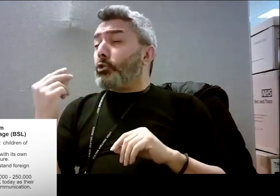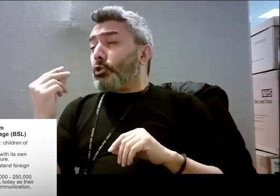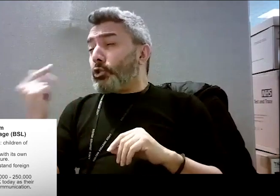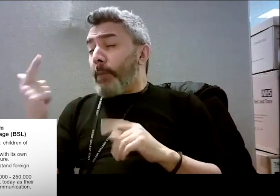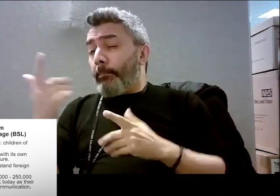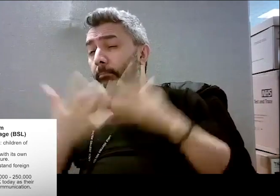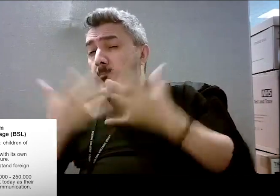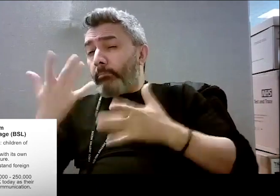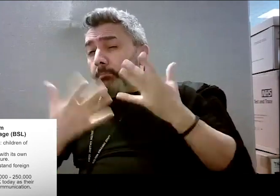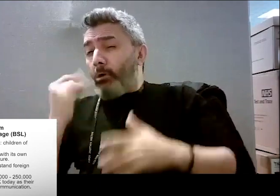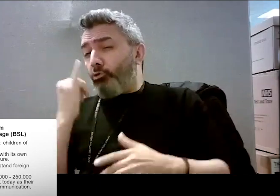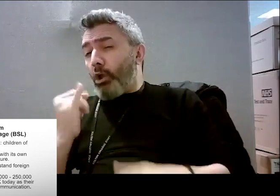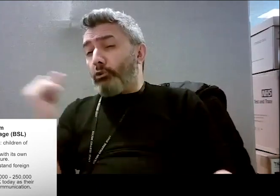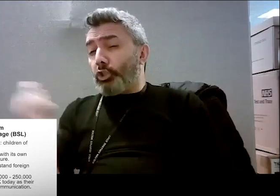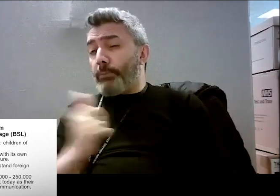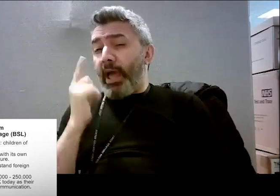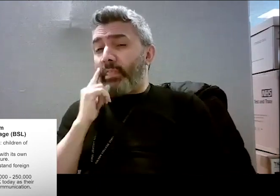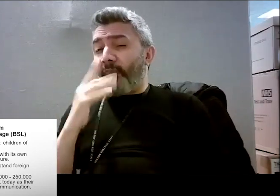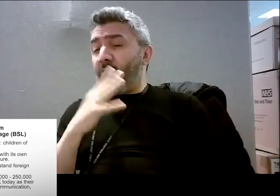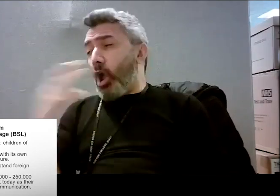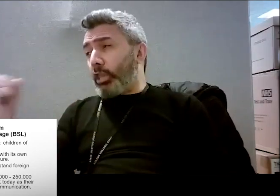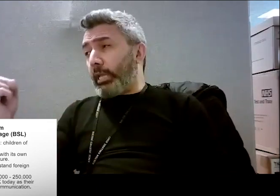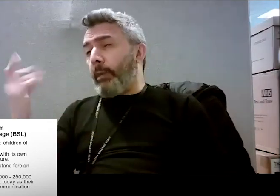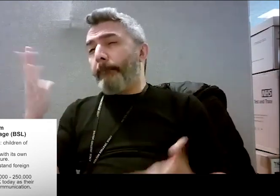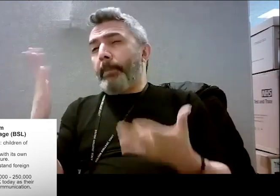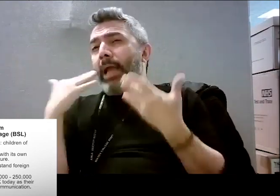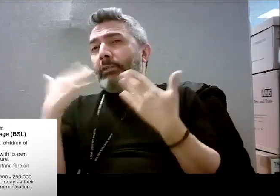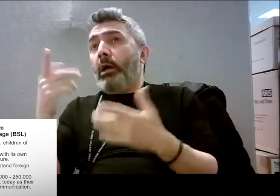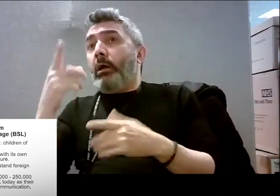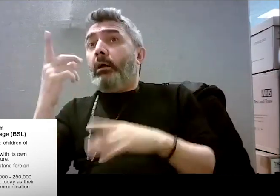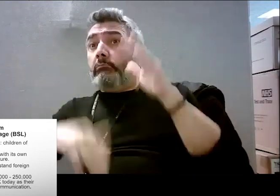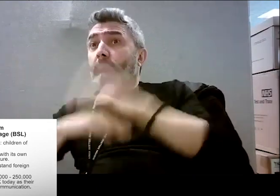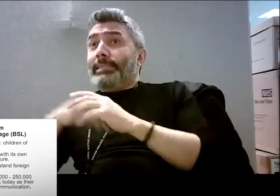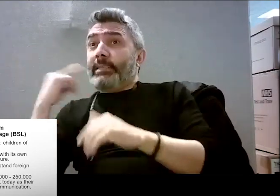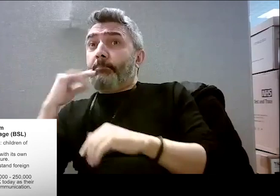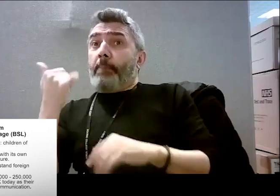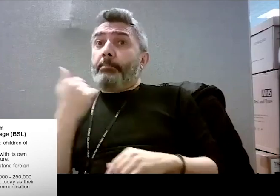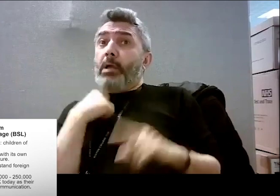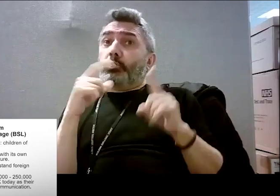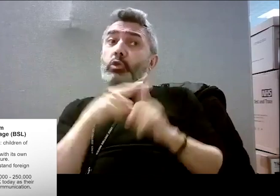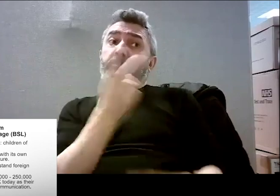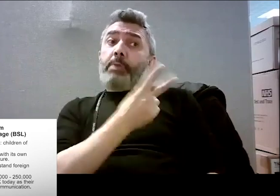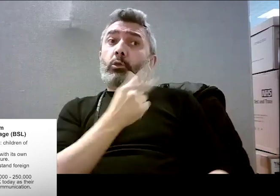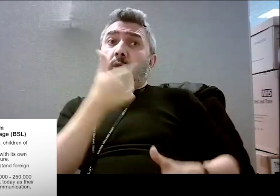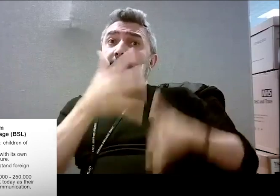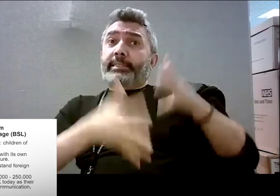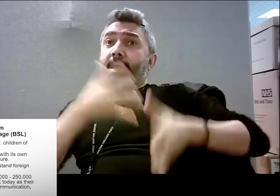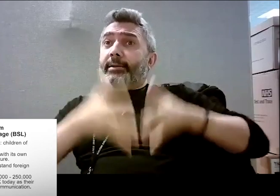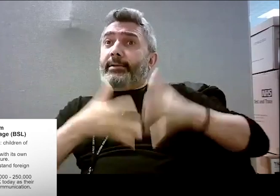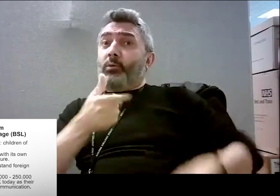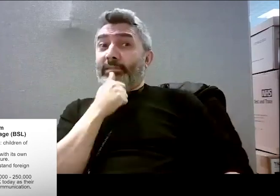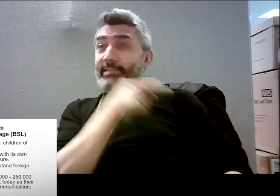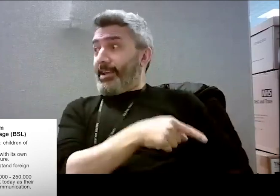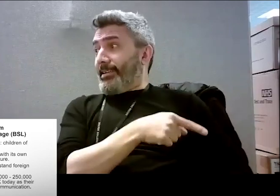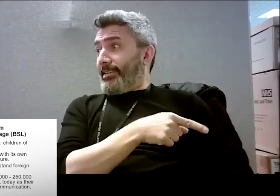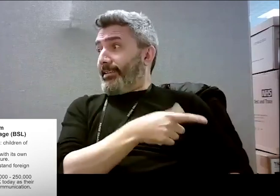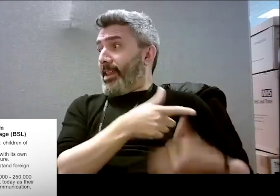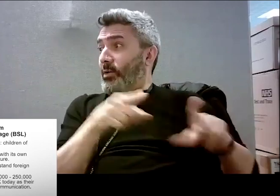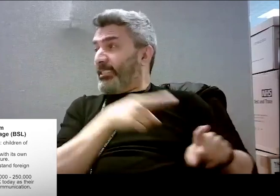preferred method of communication. I think maybe it's, not sure if